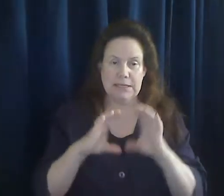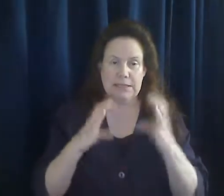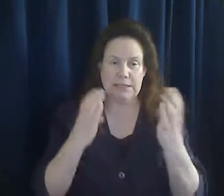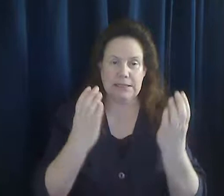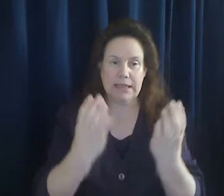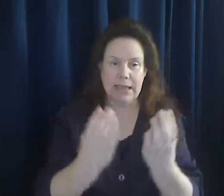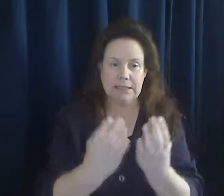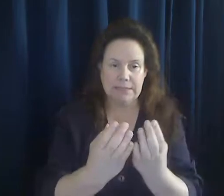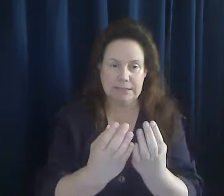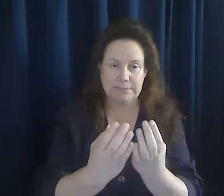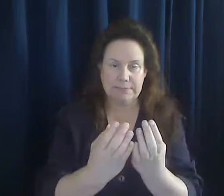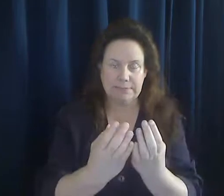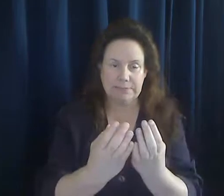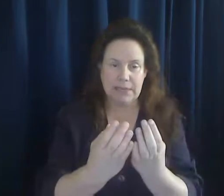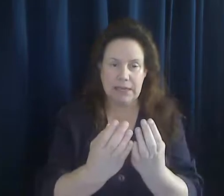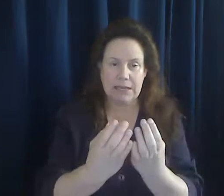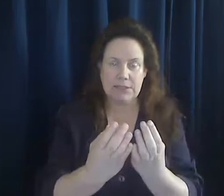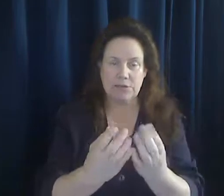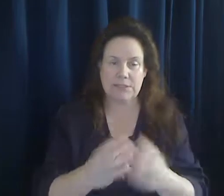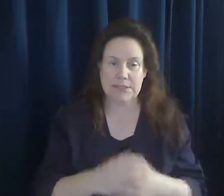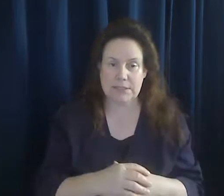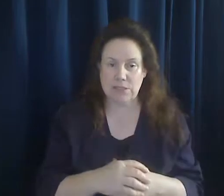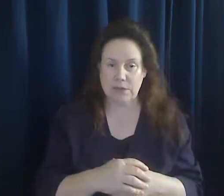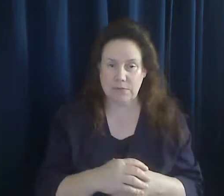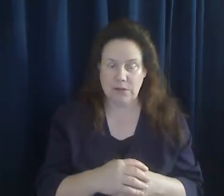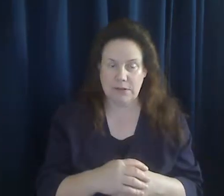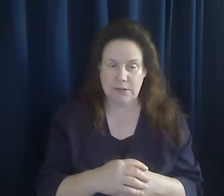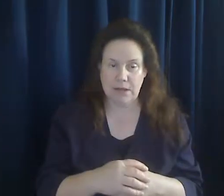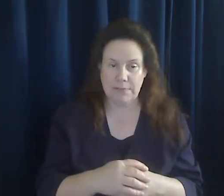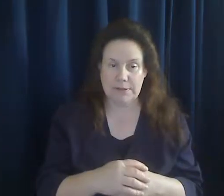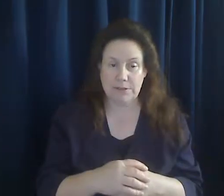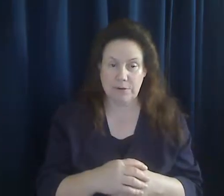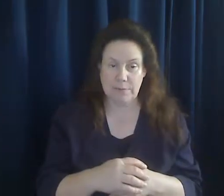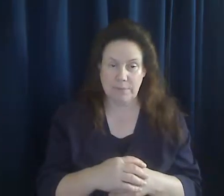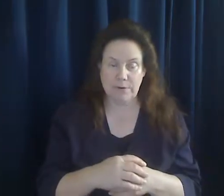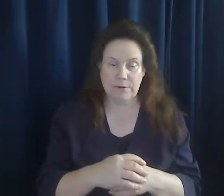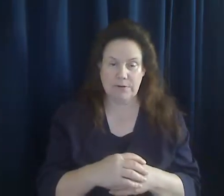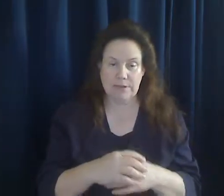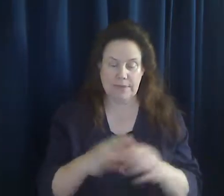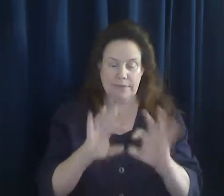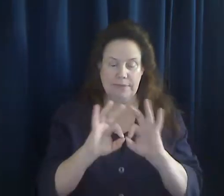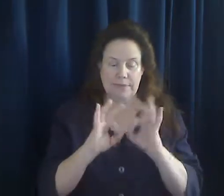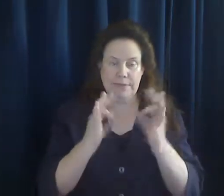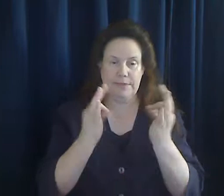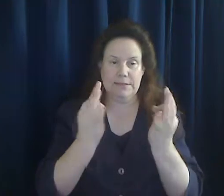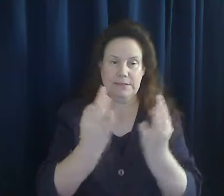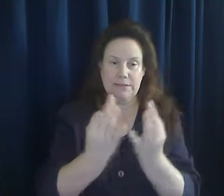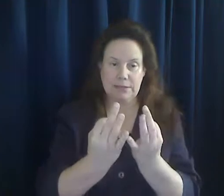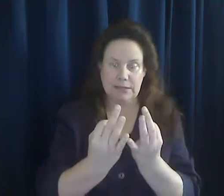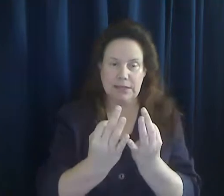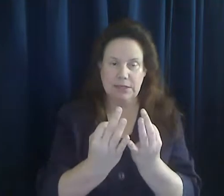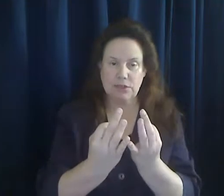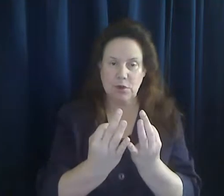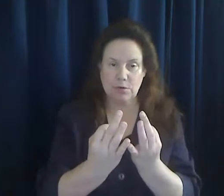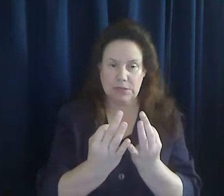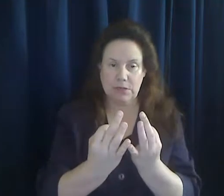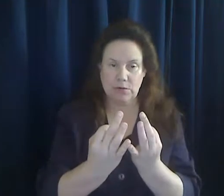is class. And so just as a general thing to remember that this can denote a group